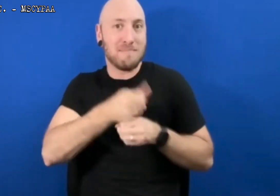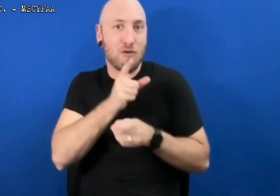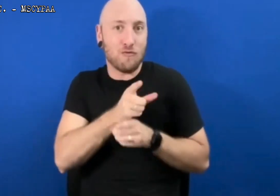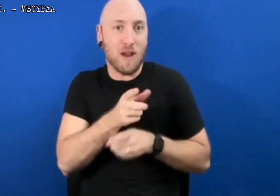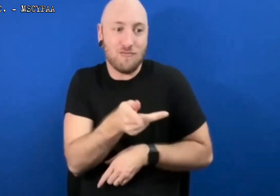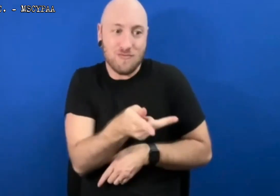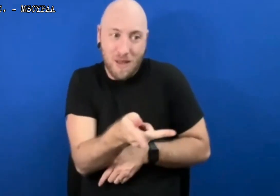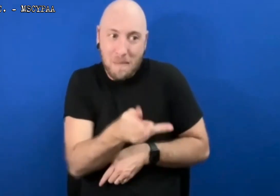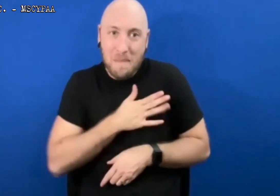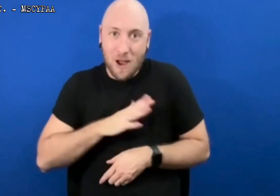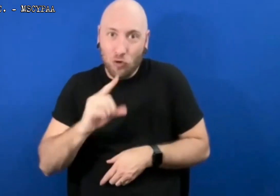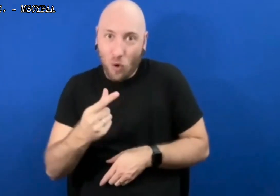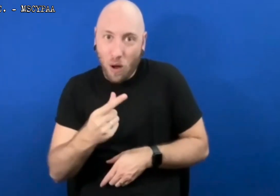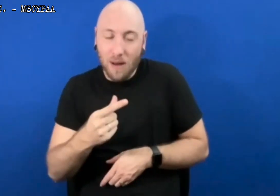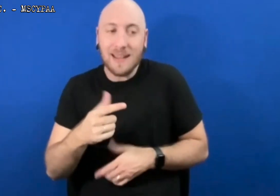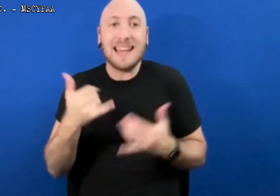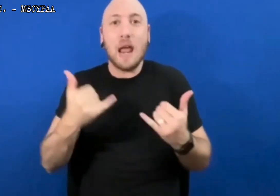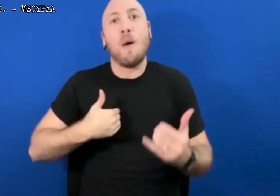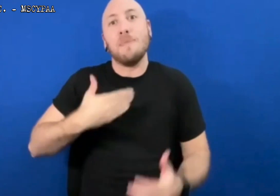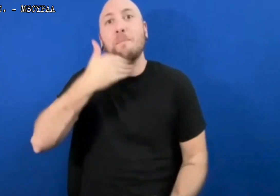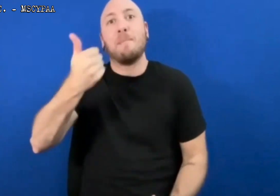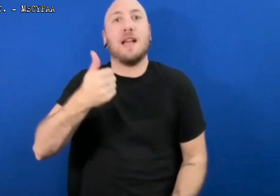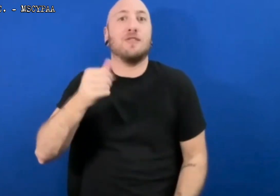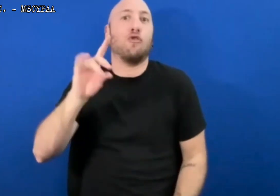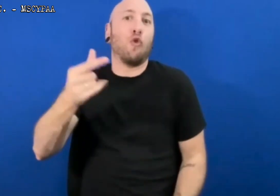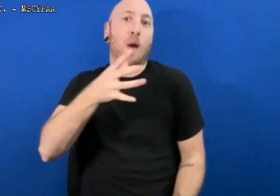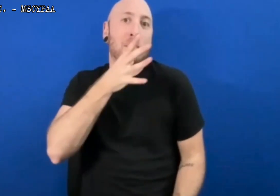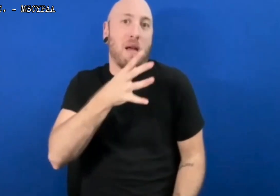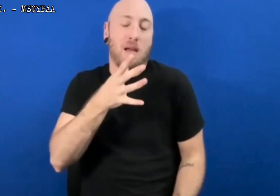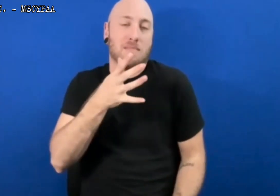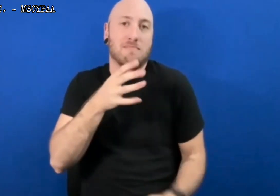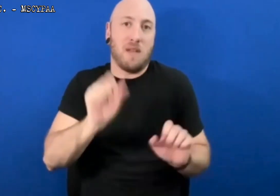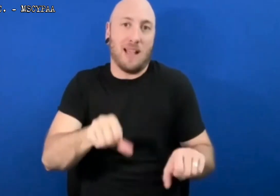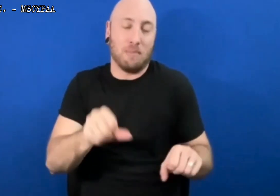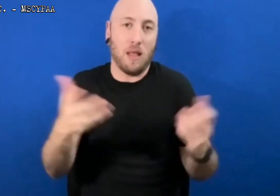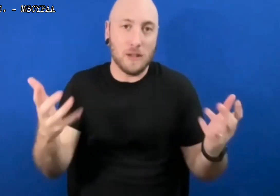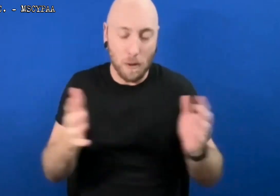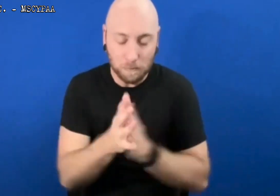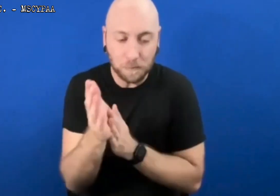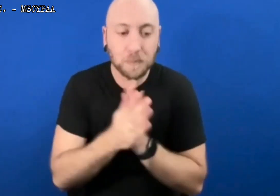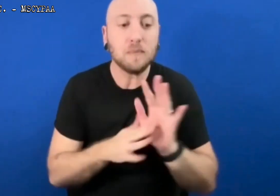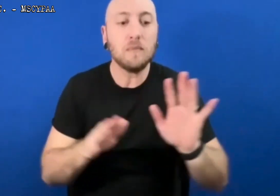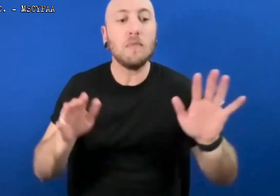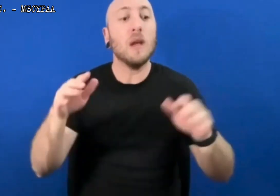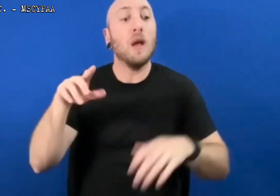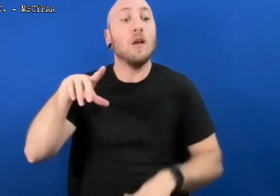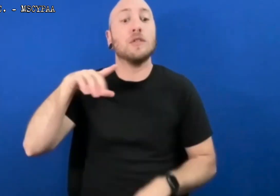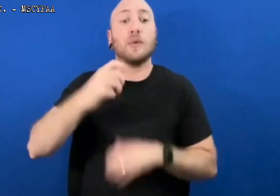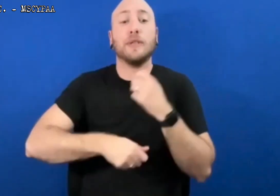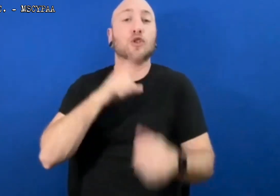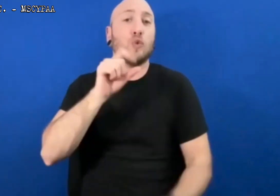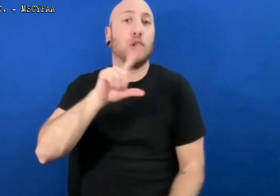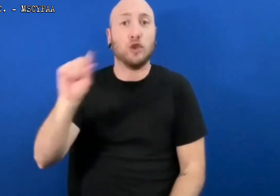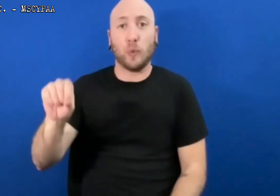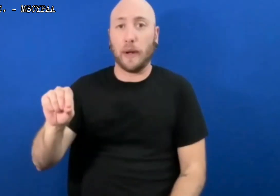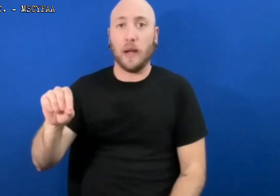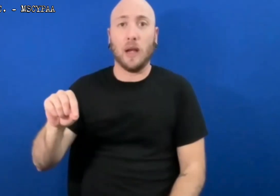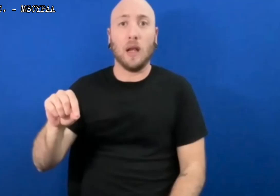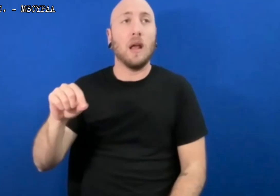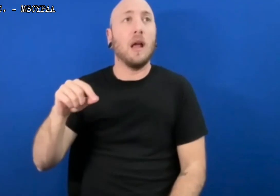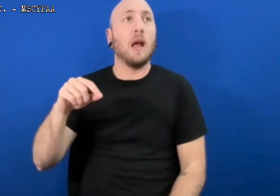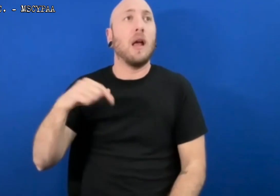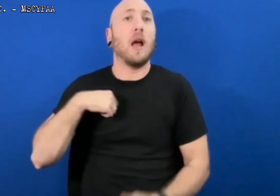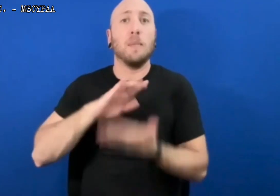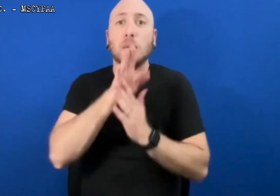And yeah, so I ended up just hitting the ground running. There's so many things. Like, I got into grad school, I dropped